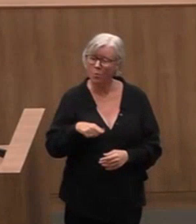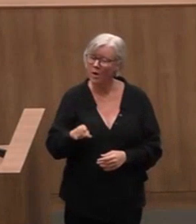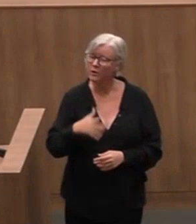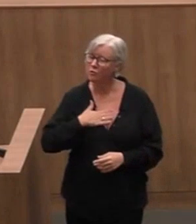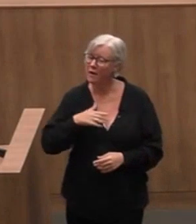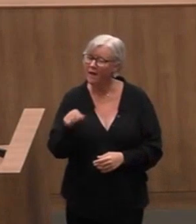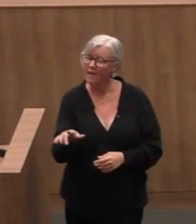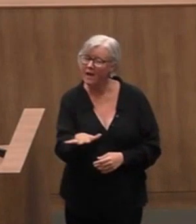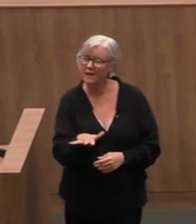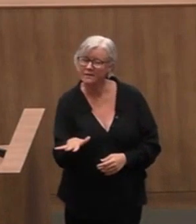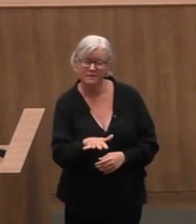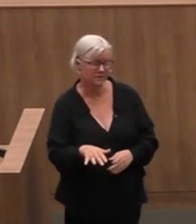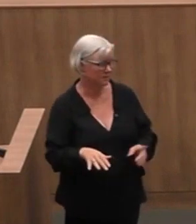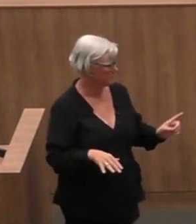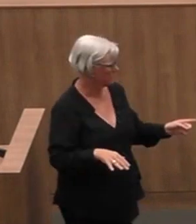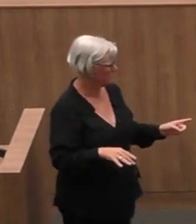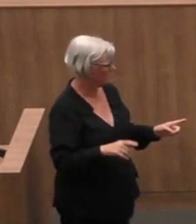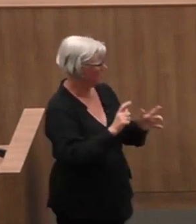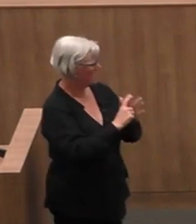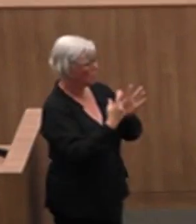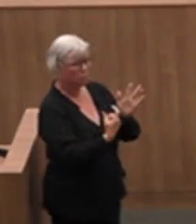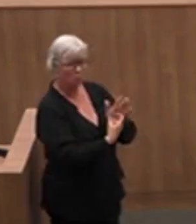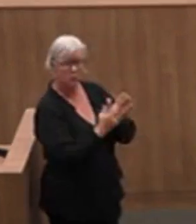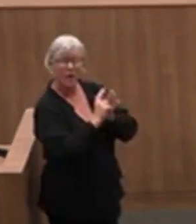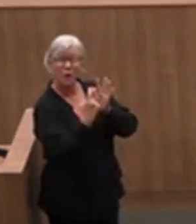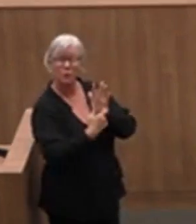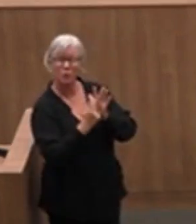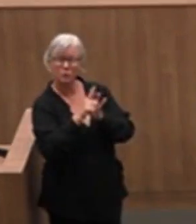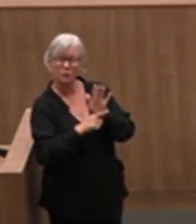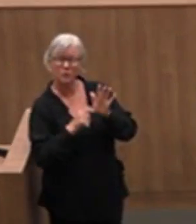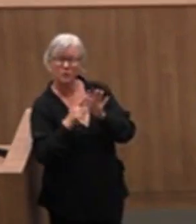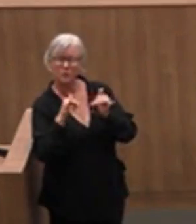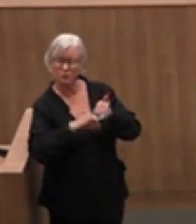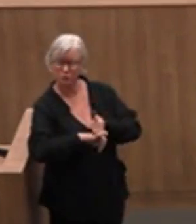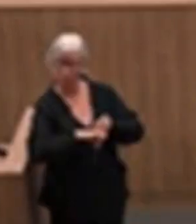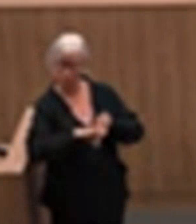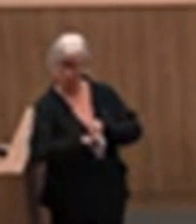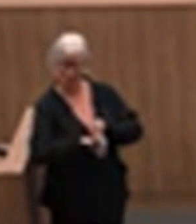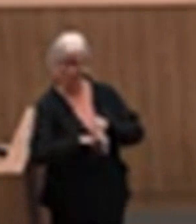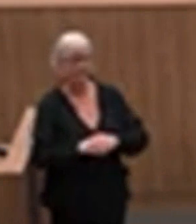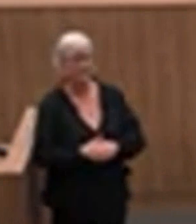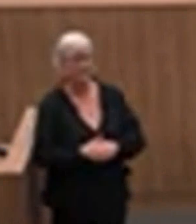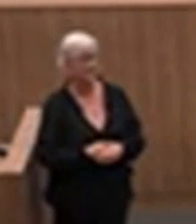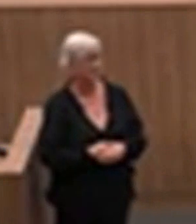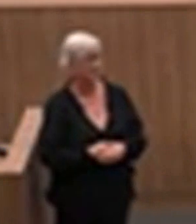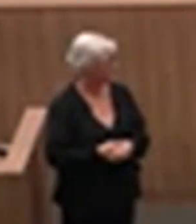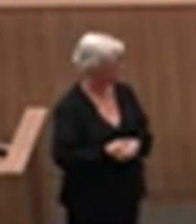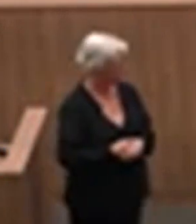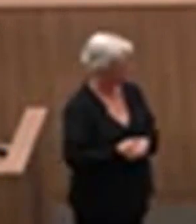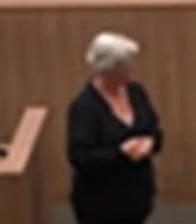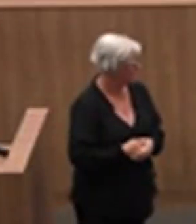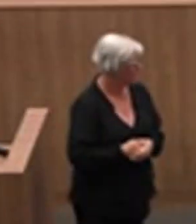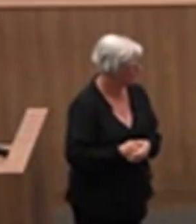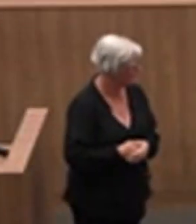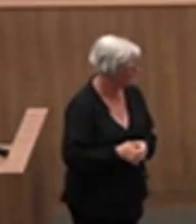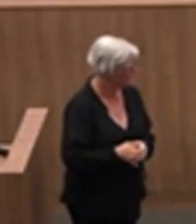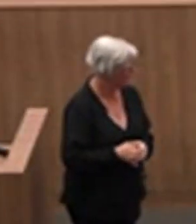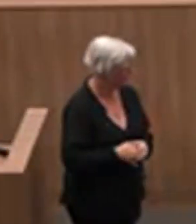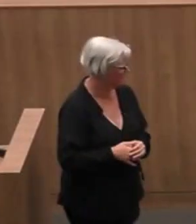Yerrigan? Dr Jess has a long number of appointments and conversations has decided not